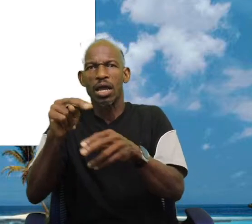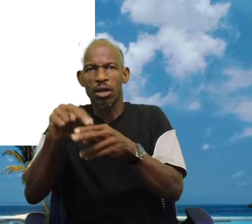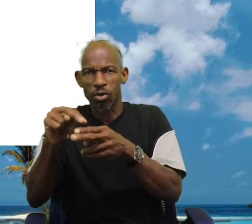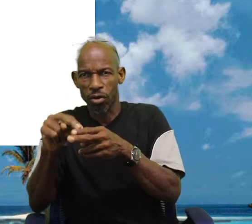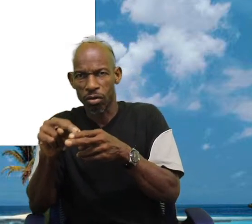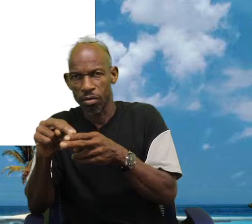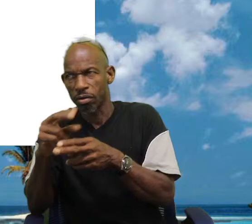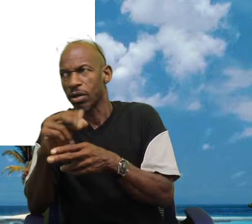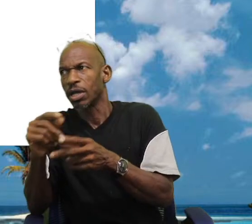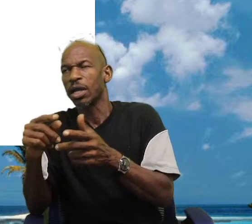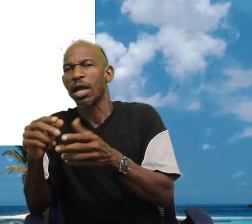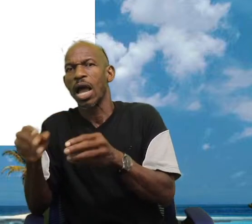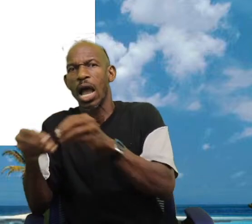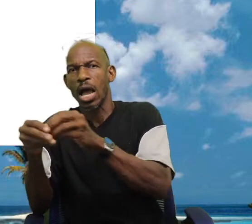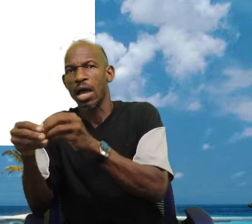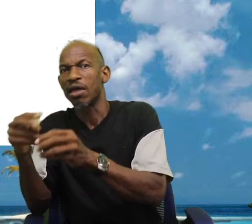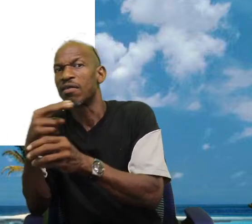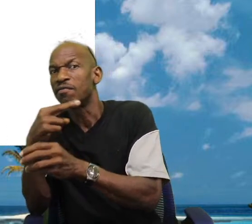verb.